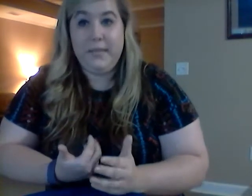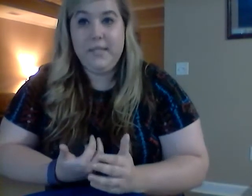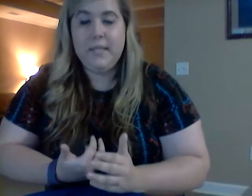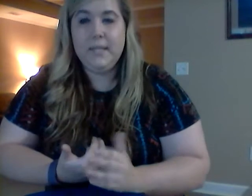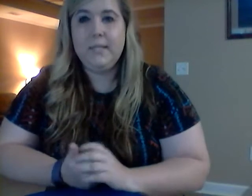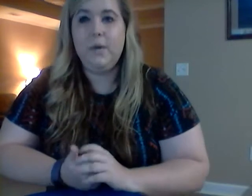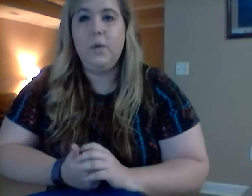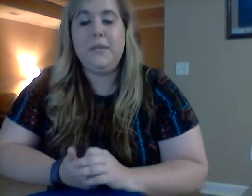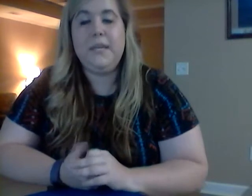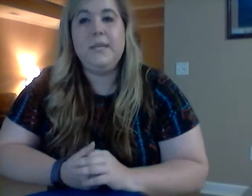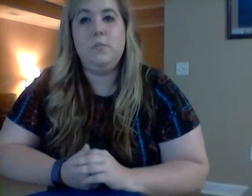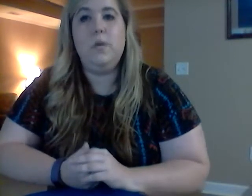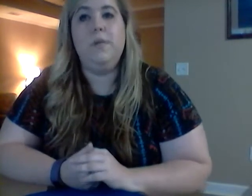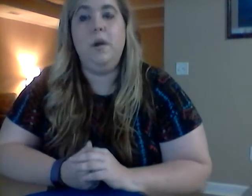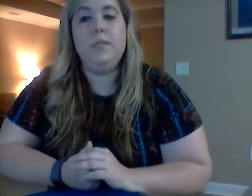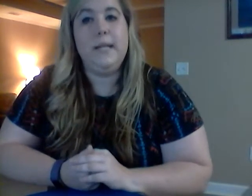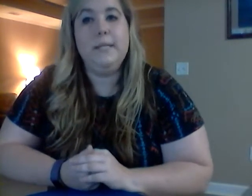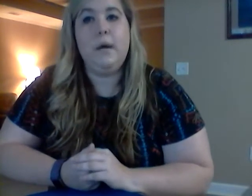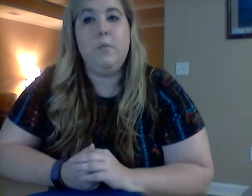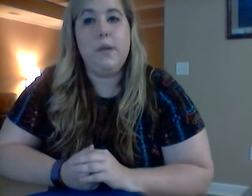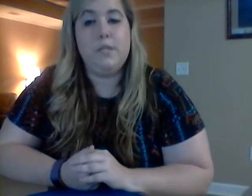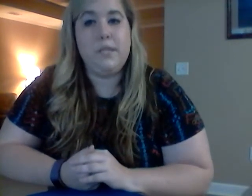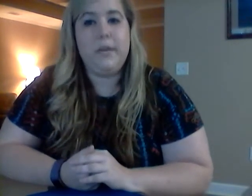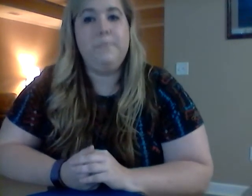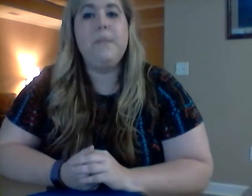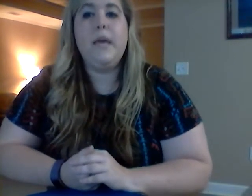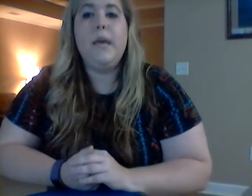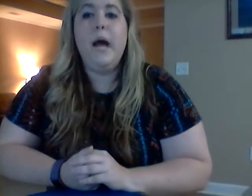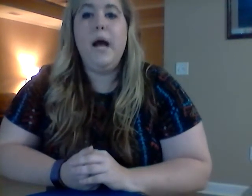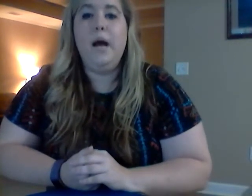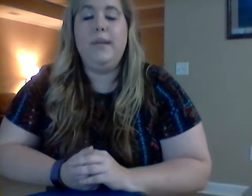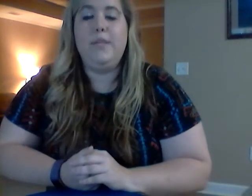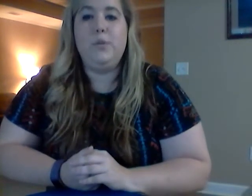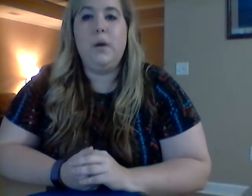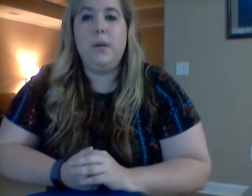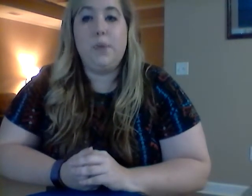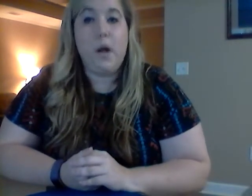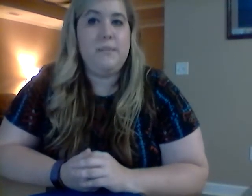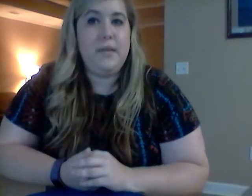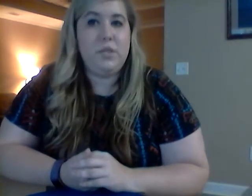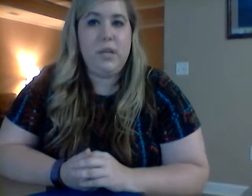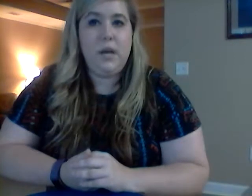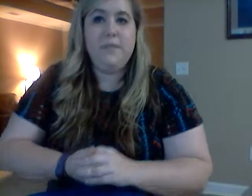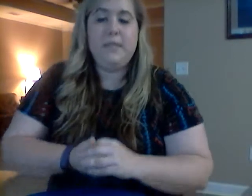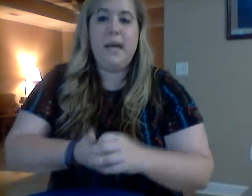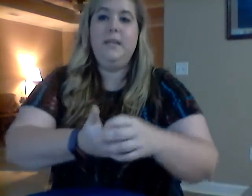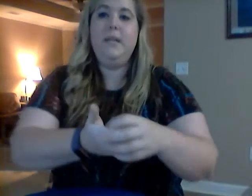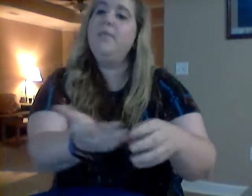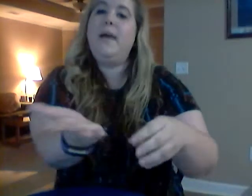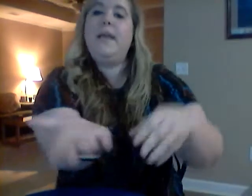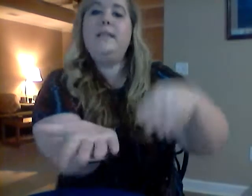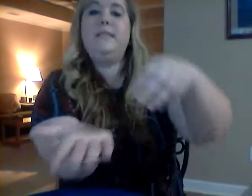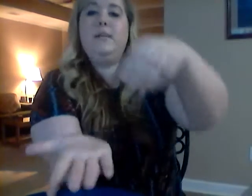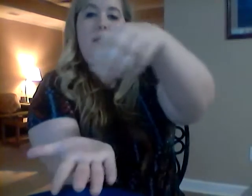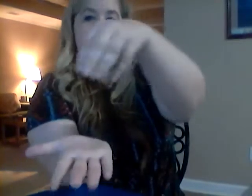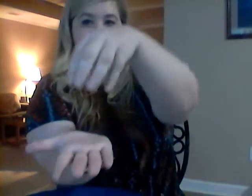cookies. So cookie is one of our signs that we are teaching. We do an approximation of the sign. The ASL sign for